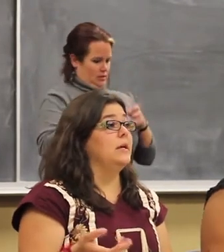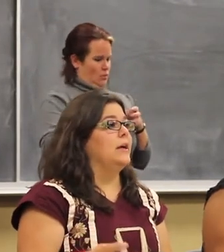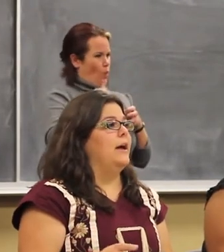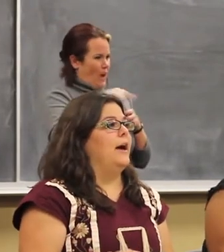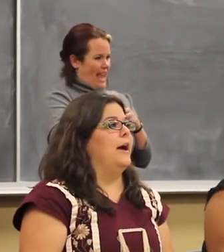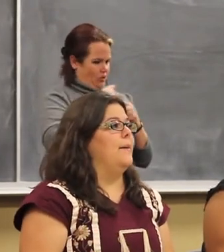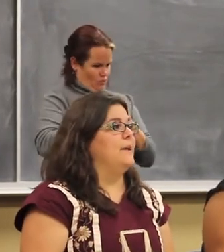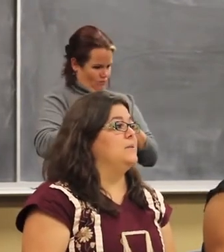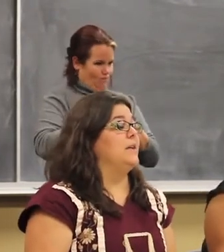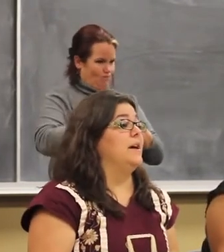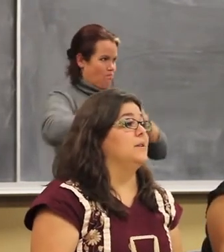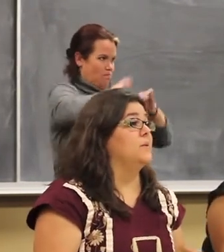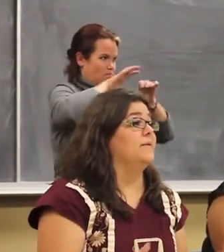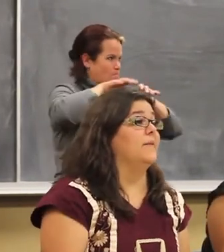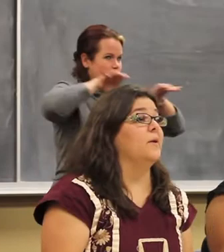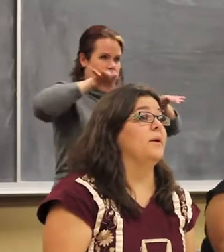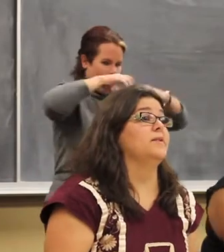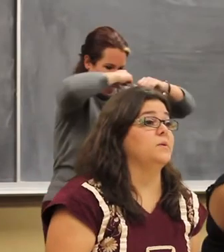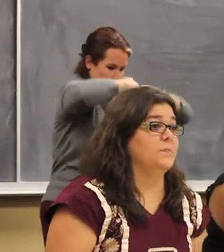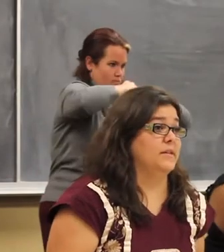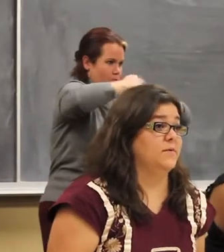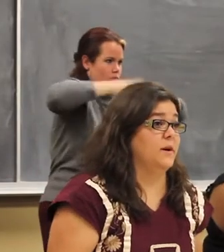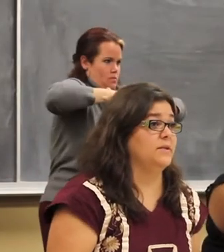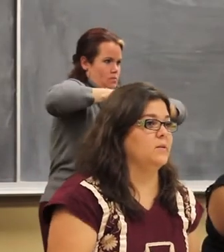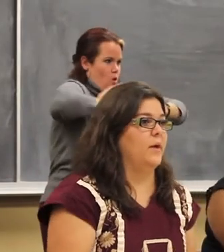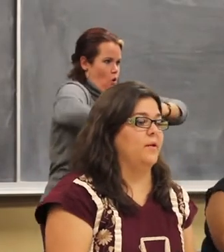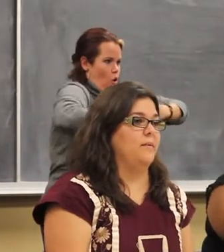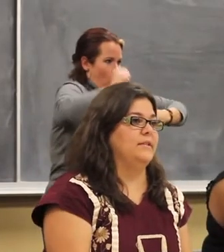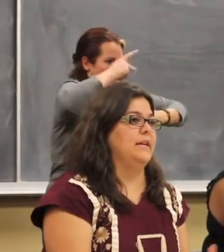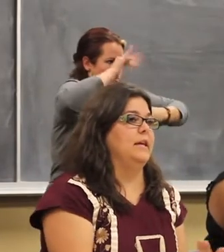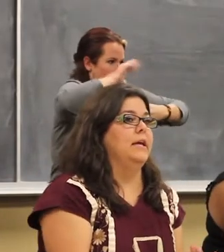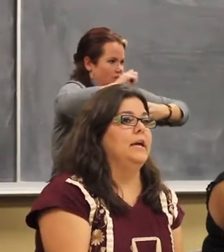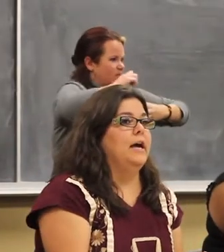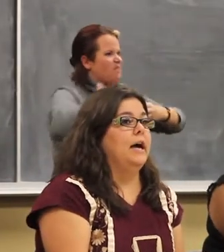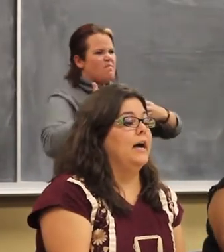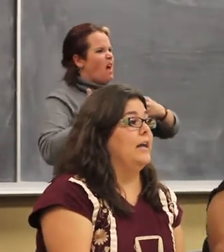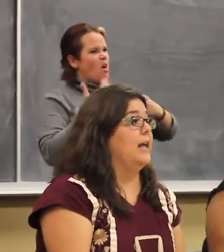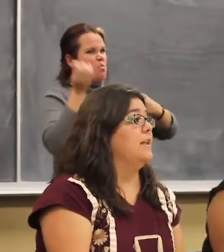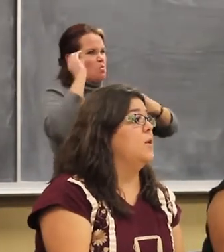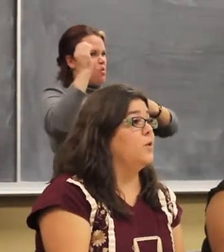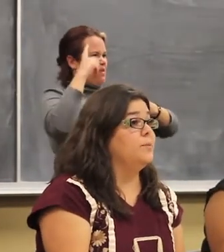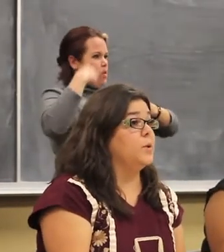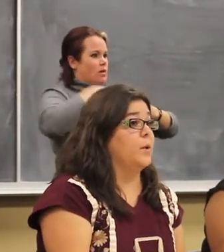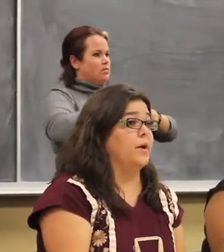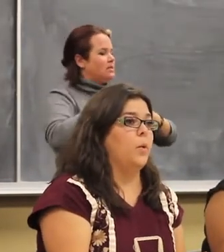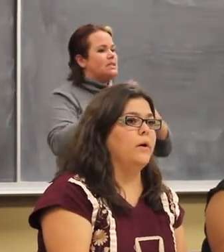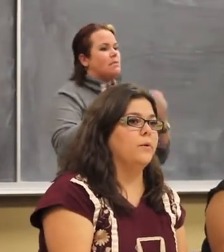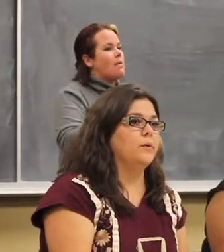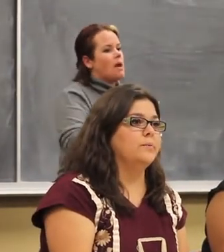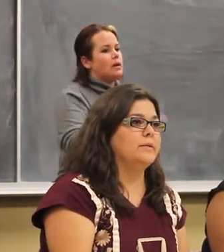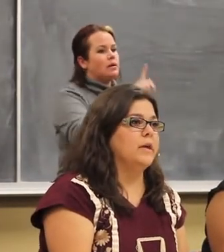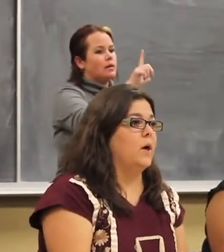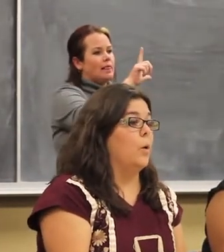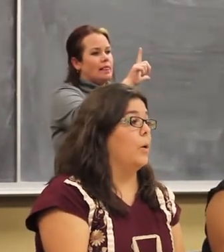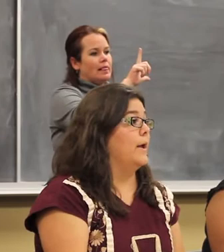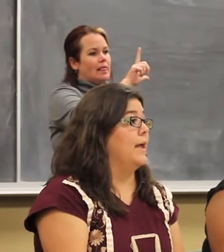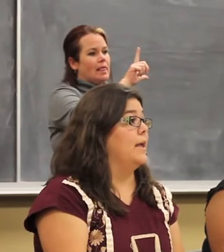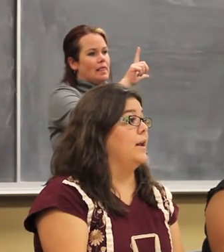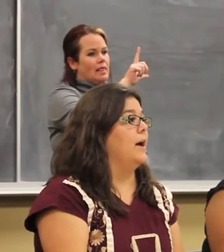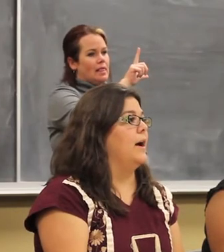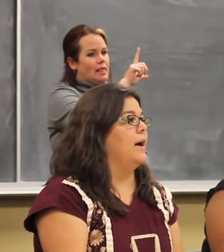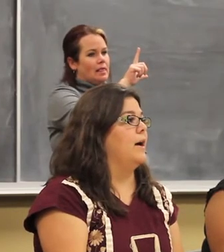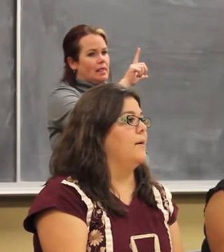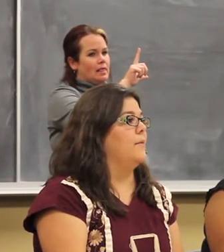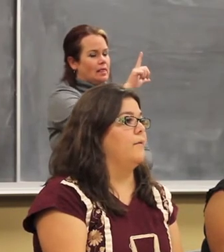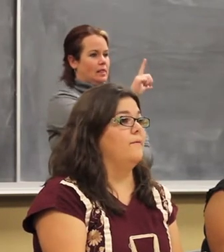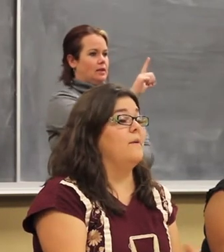institution is because we felt there was no space for us, whether it was in Latino groups or in queer groups or in